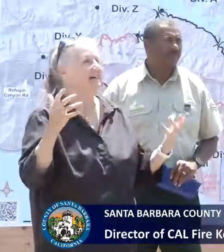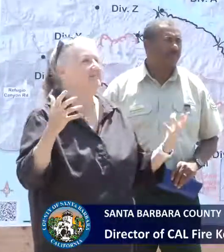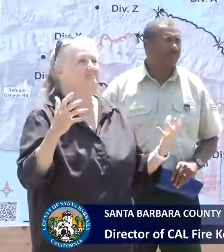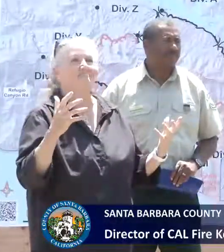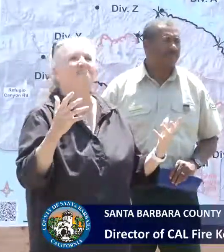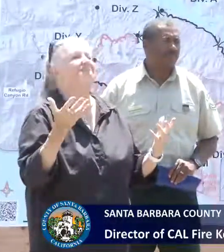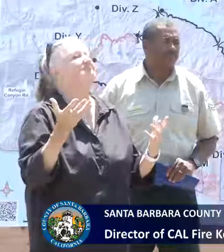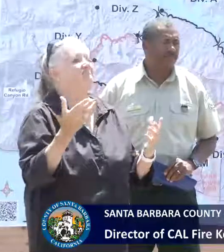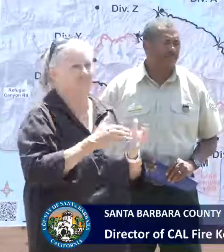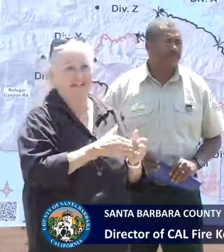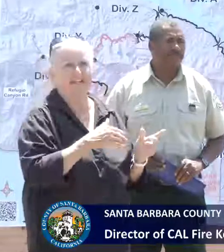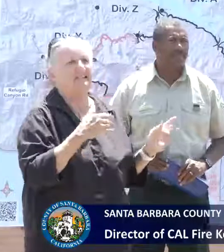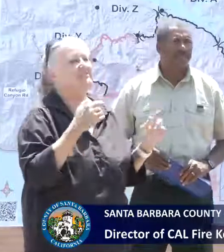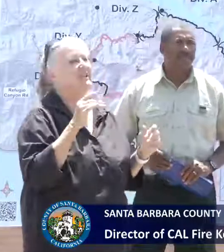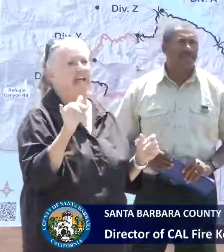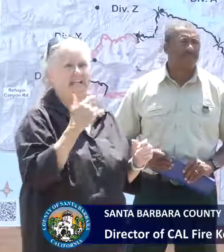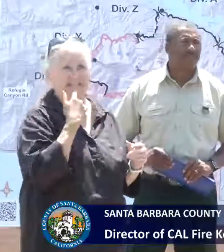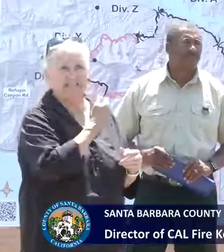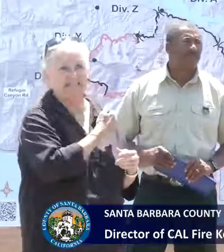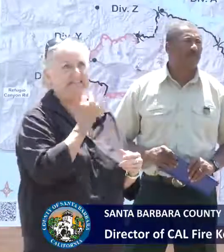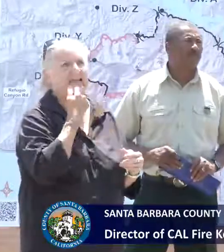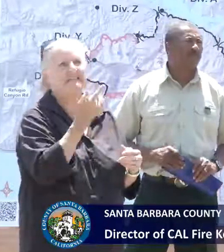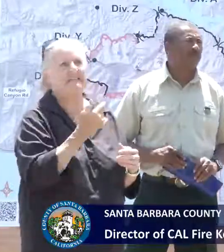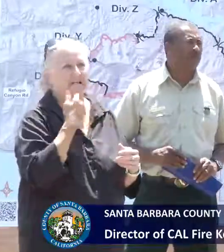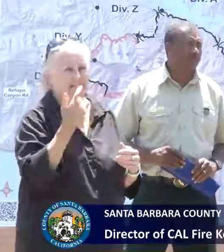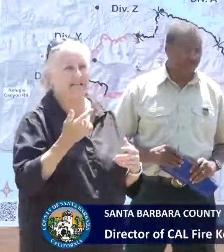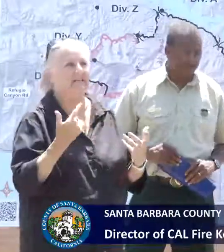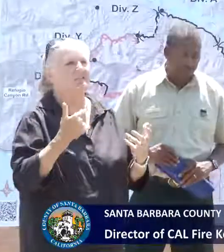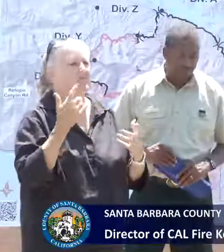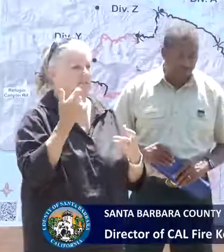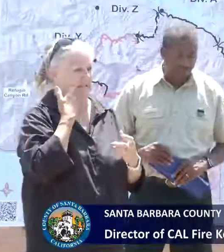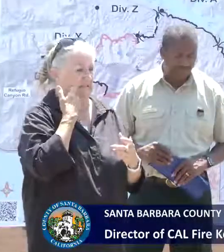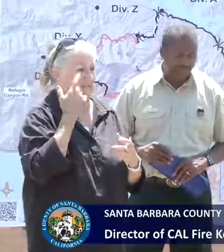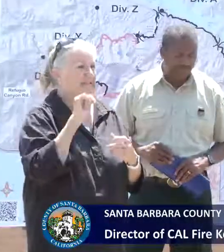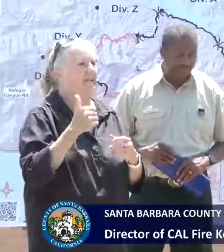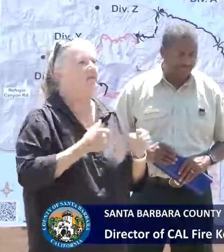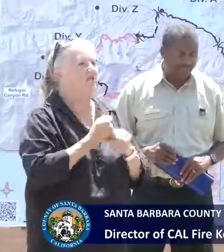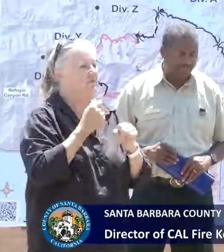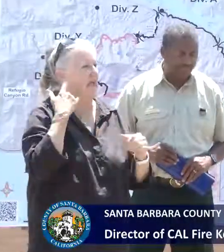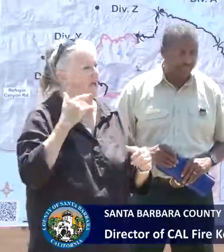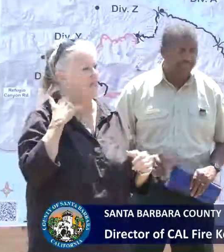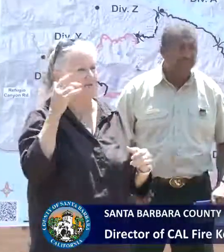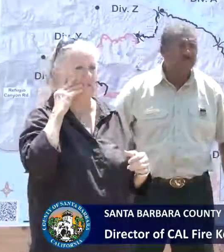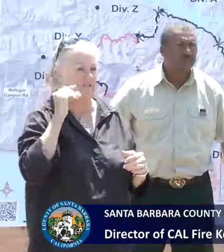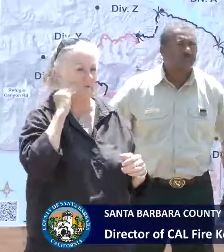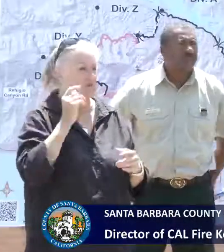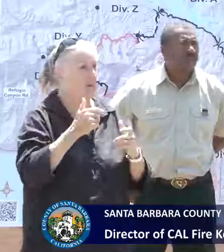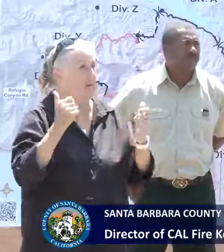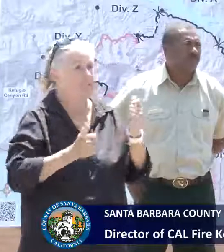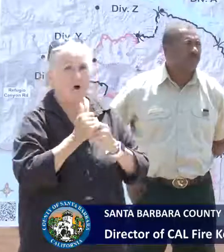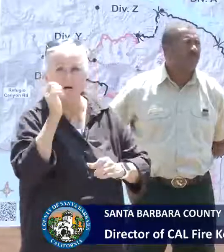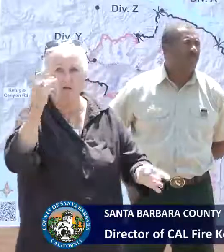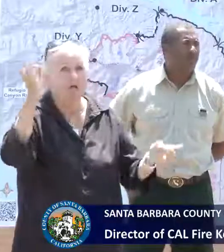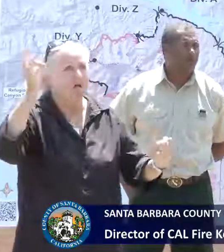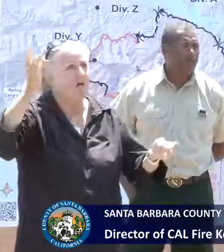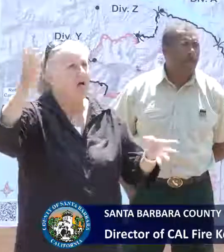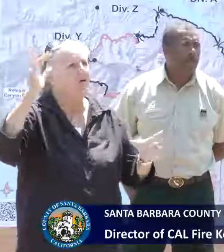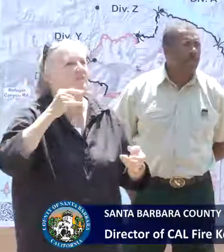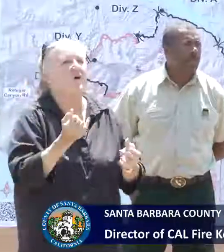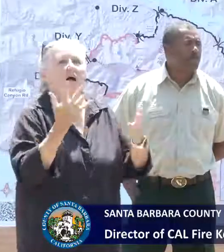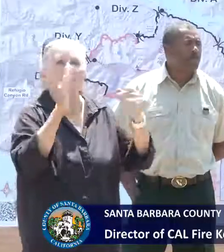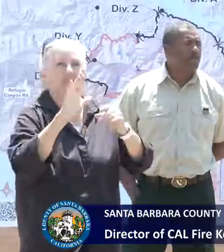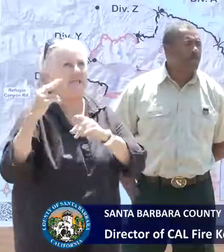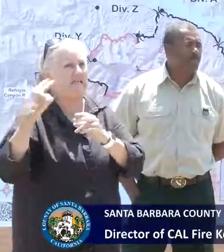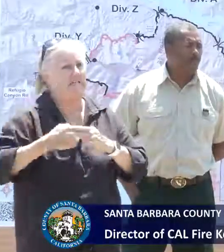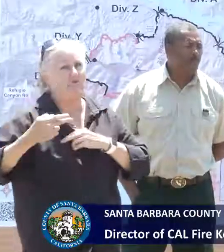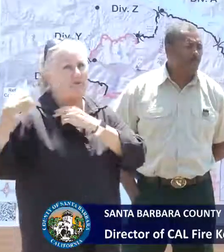Echo Randy's comments. Just in the last 10 years, California has experienced some of the most devastating fires in its